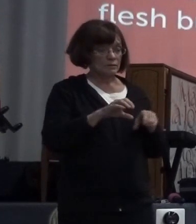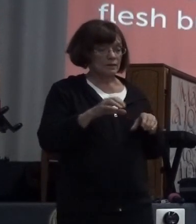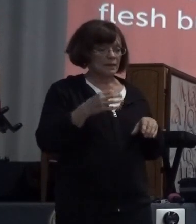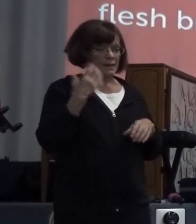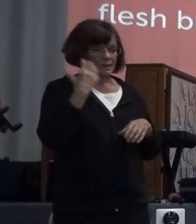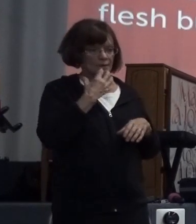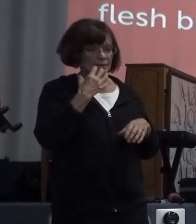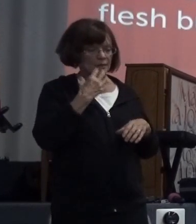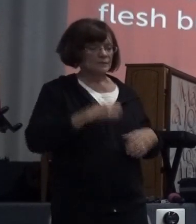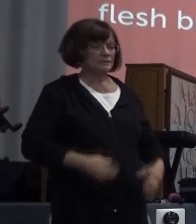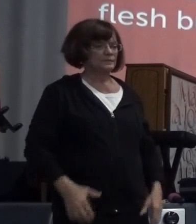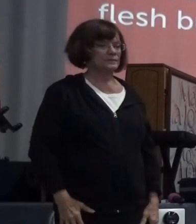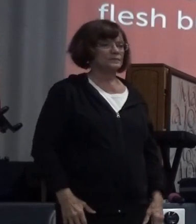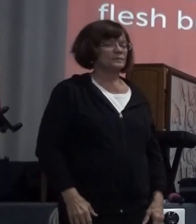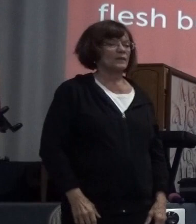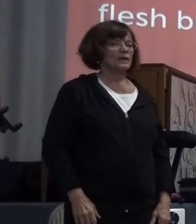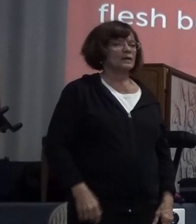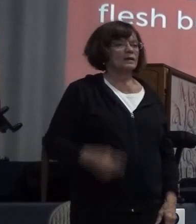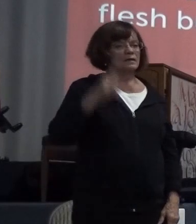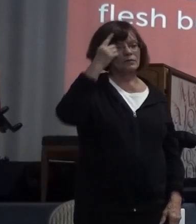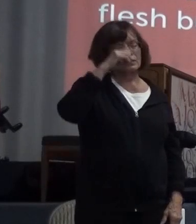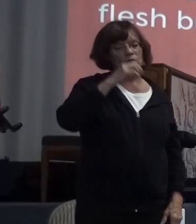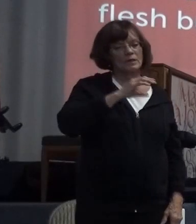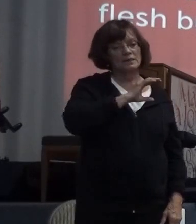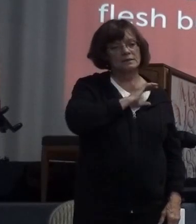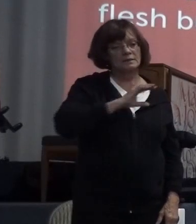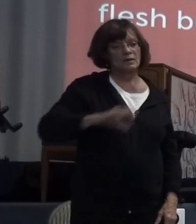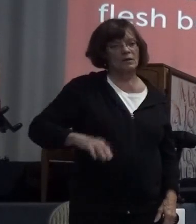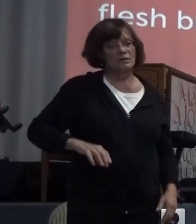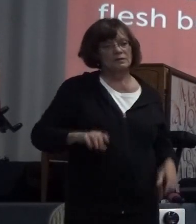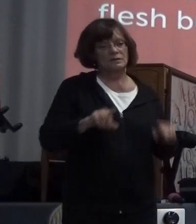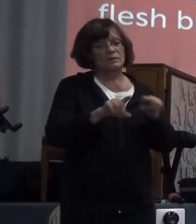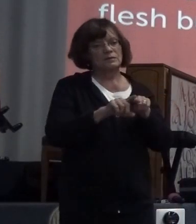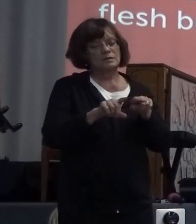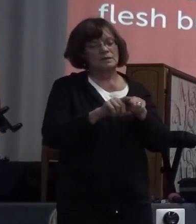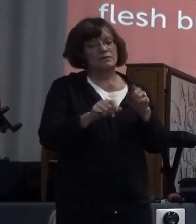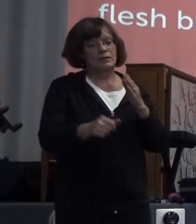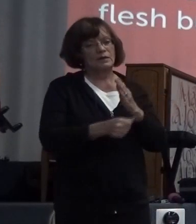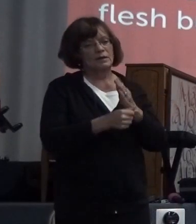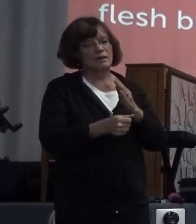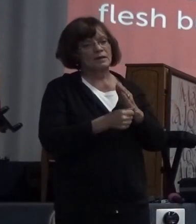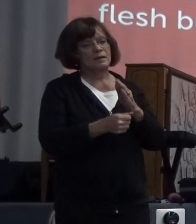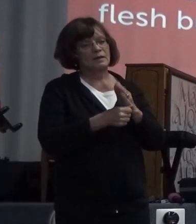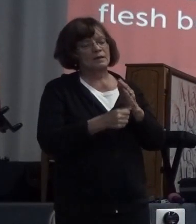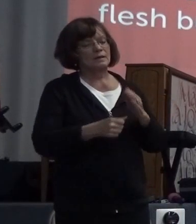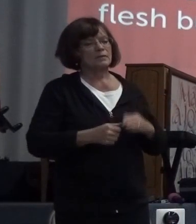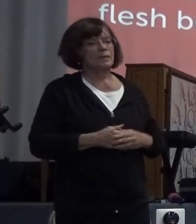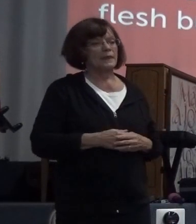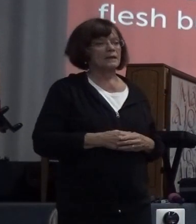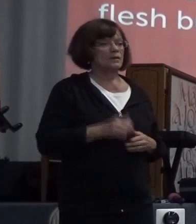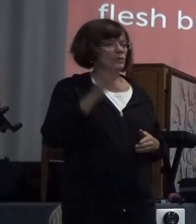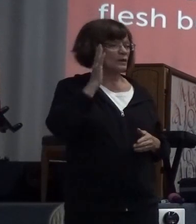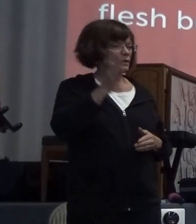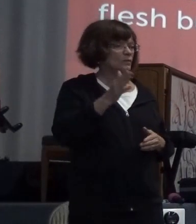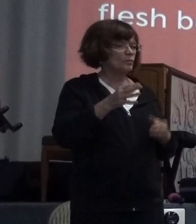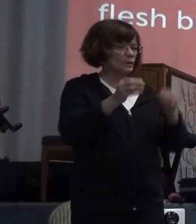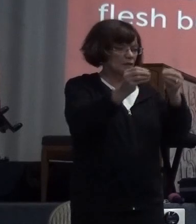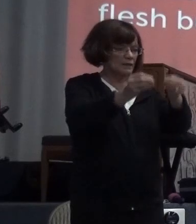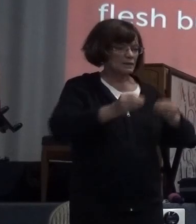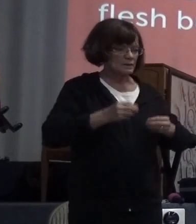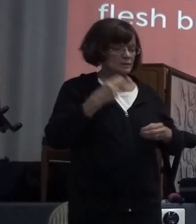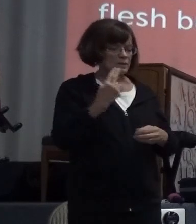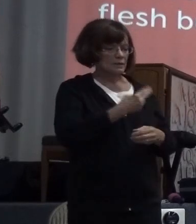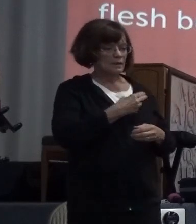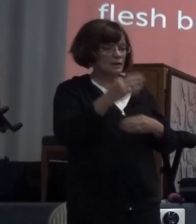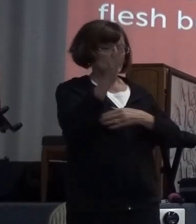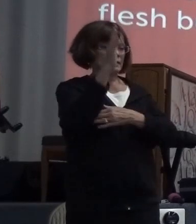They will be put to shame. For Christ also suffered once for sins, the righteous for the unrighteous, that he might bring us to God, being